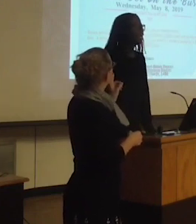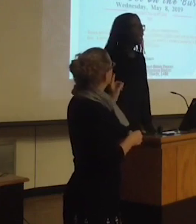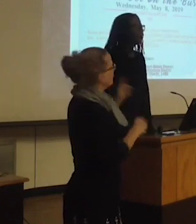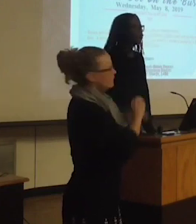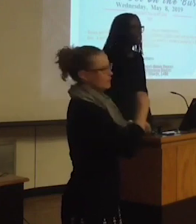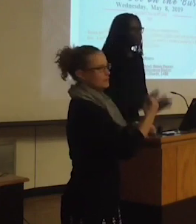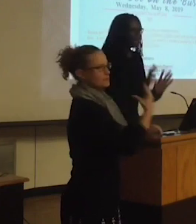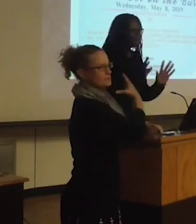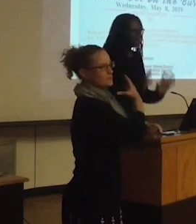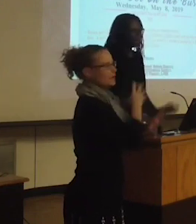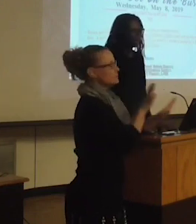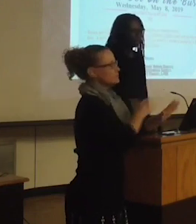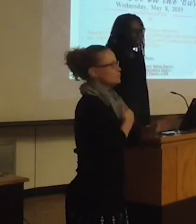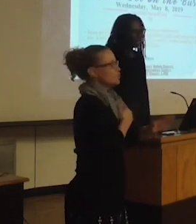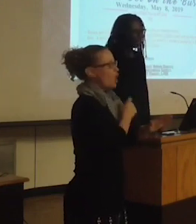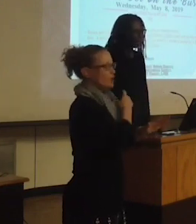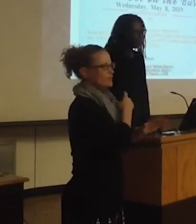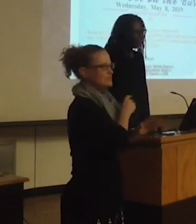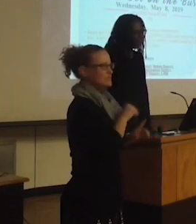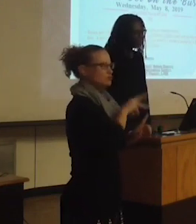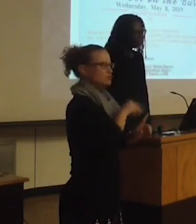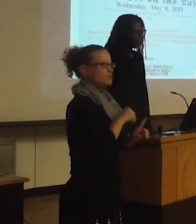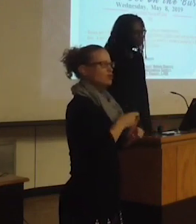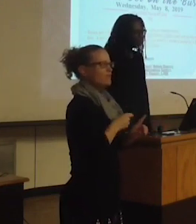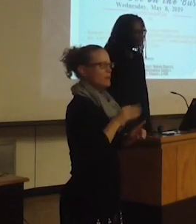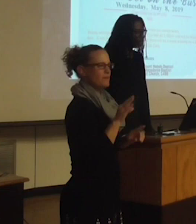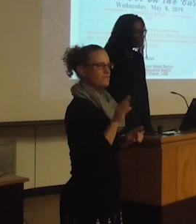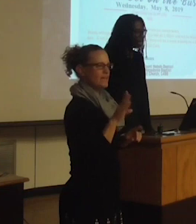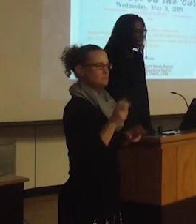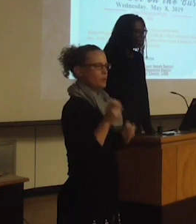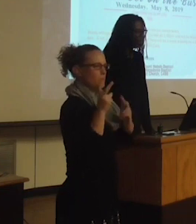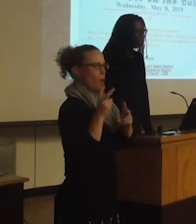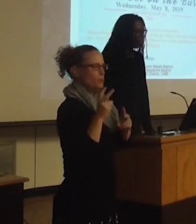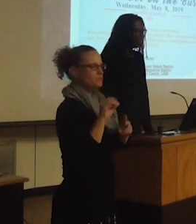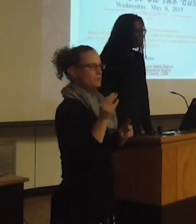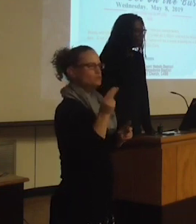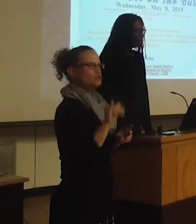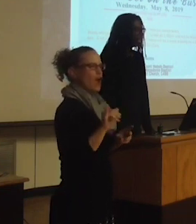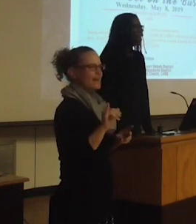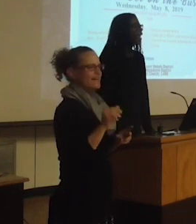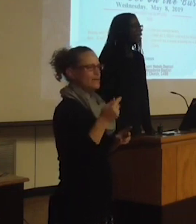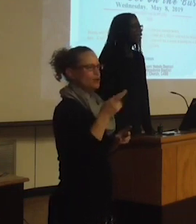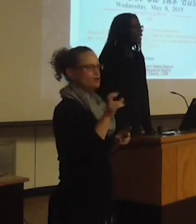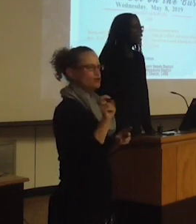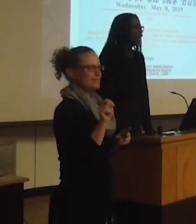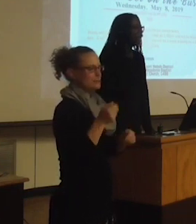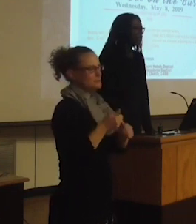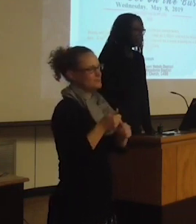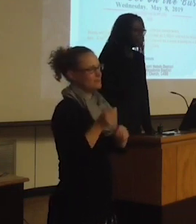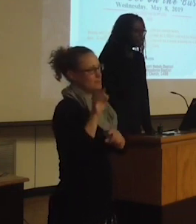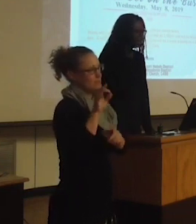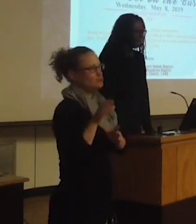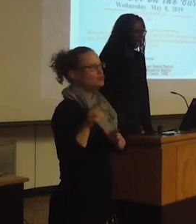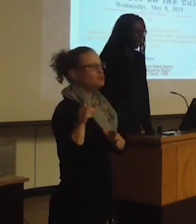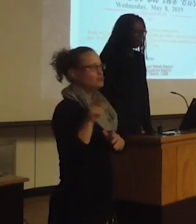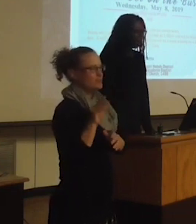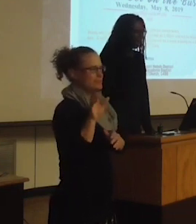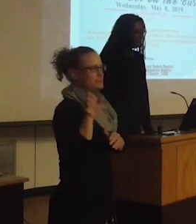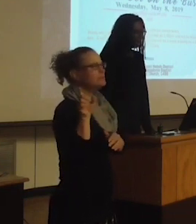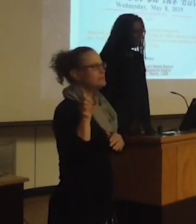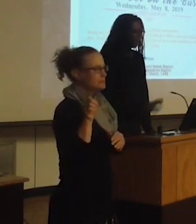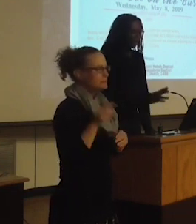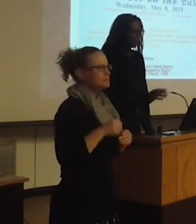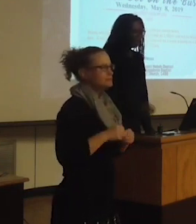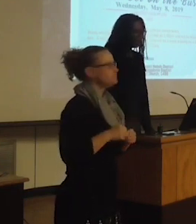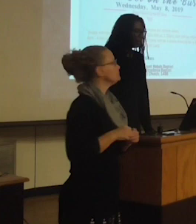from a screenshot from a Facebook post from Dr. Johnny Green, who is a pastor in New York.